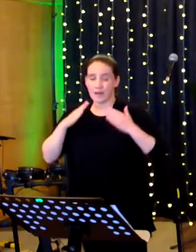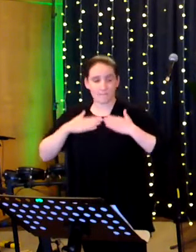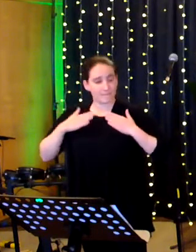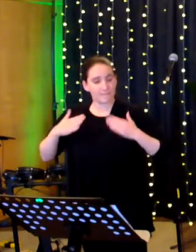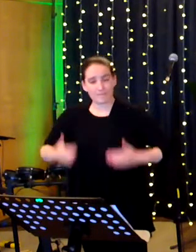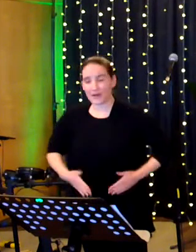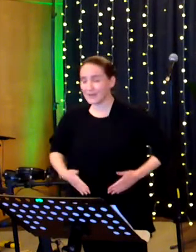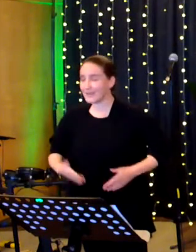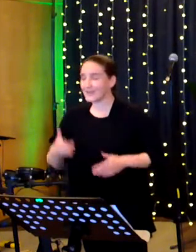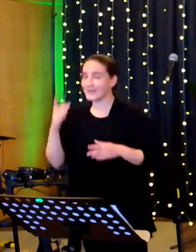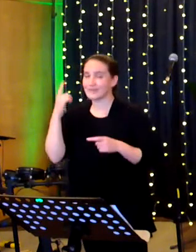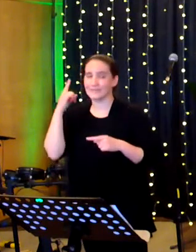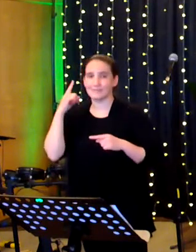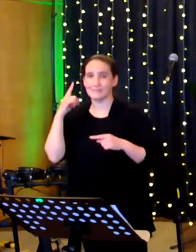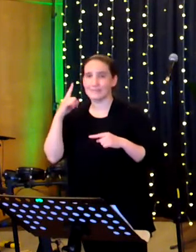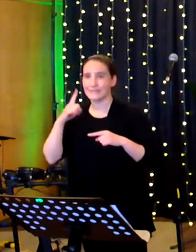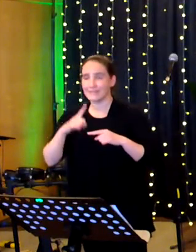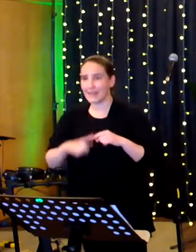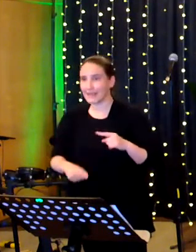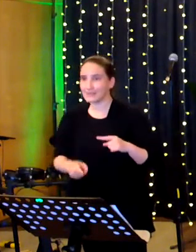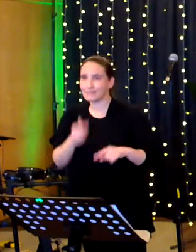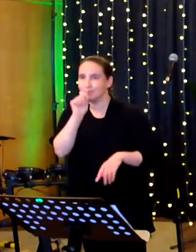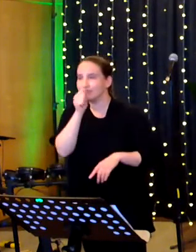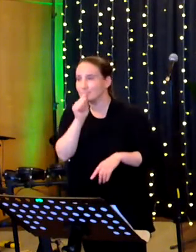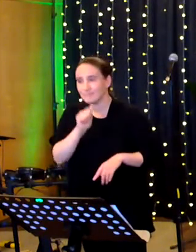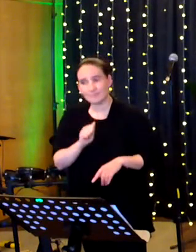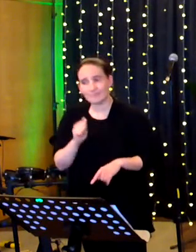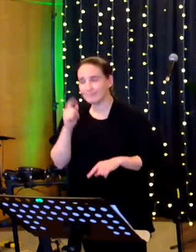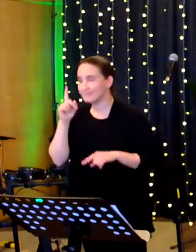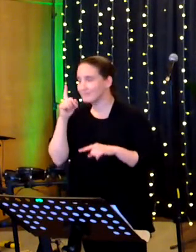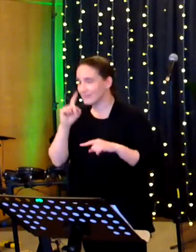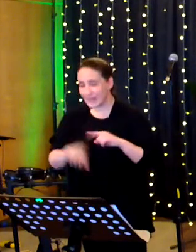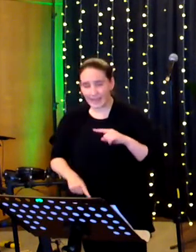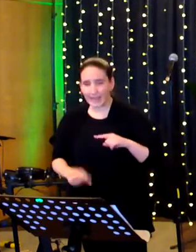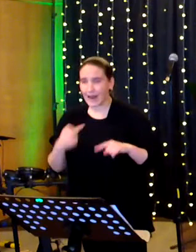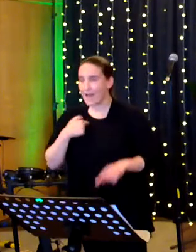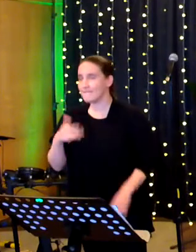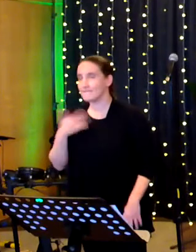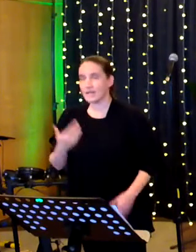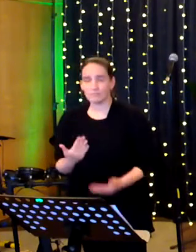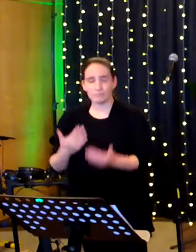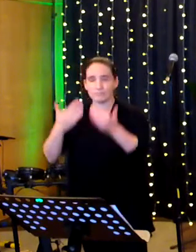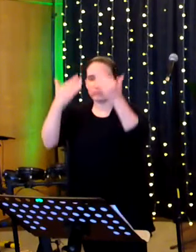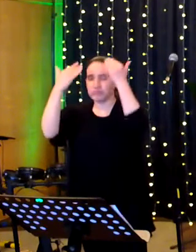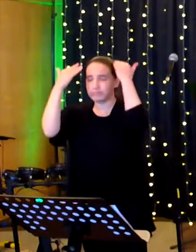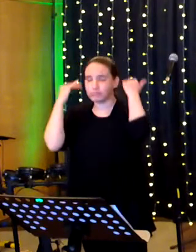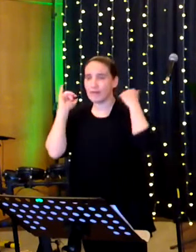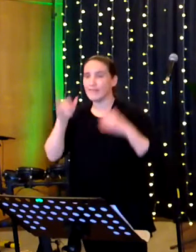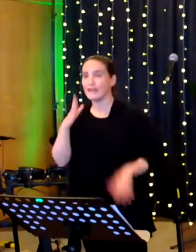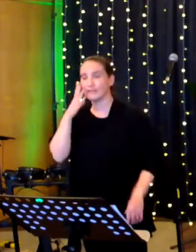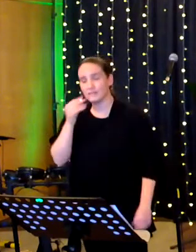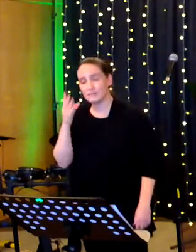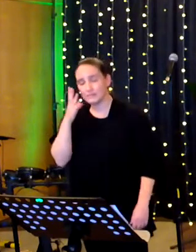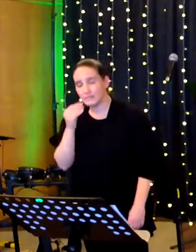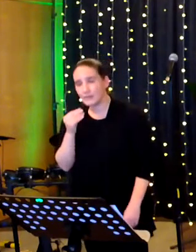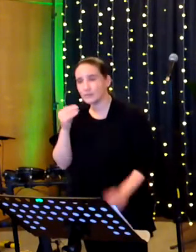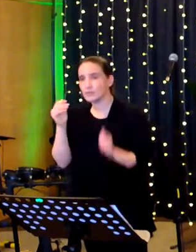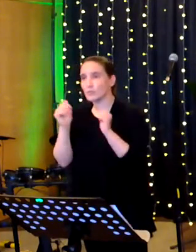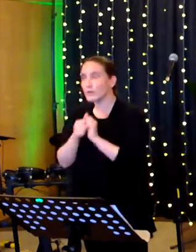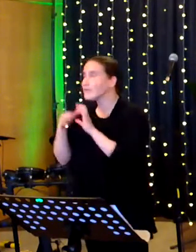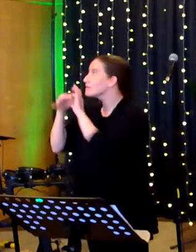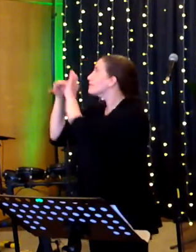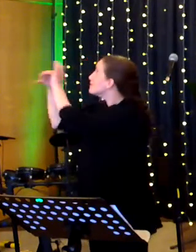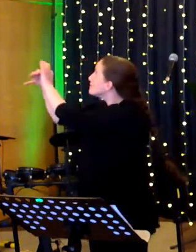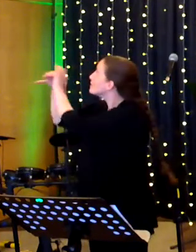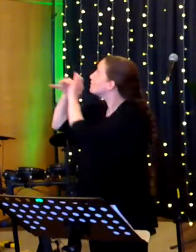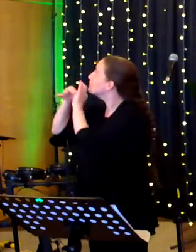He's so overwhelming. It is so overwhelming when you experience God's presence, God's grace,